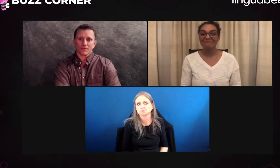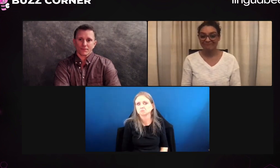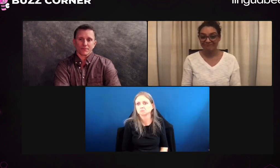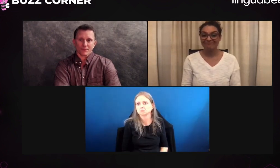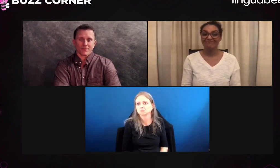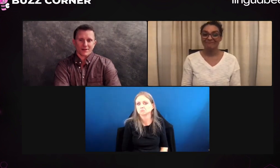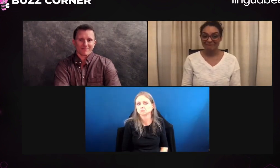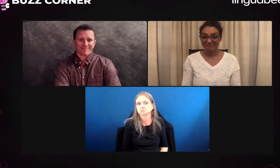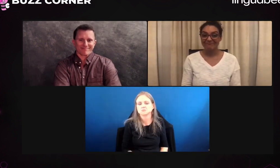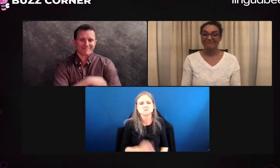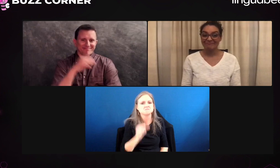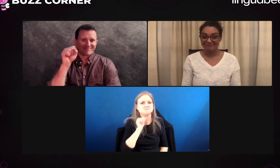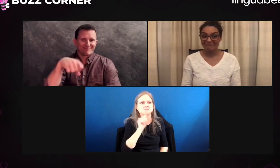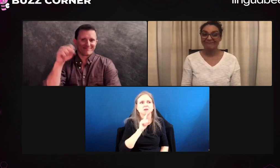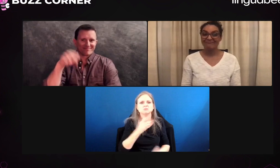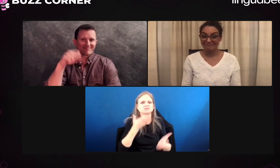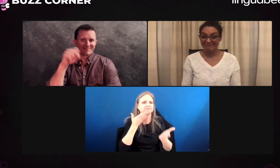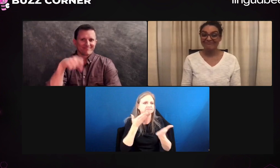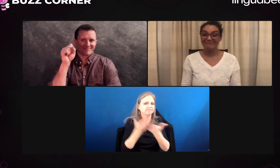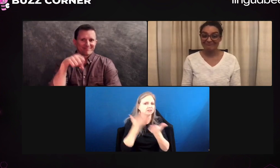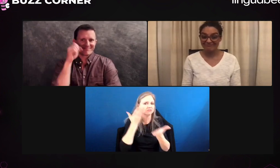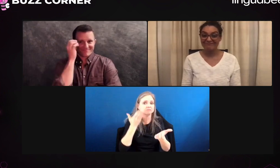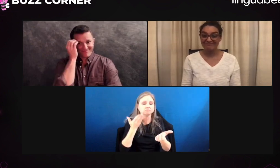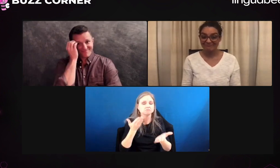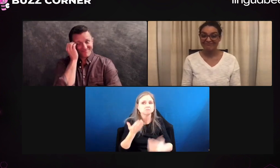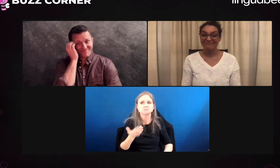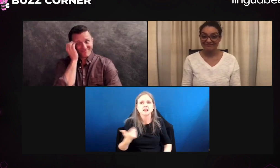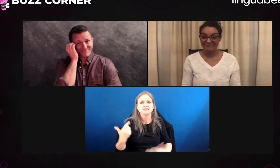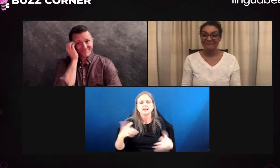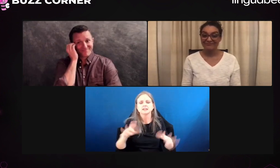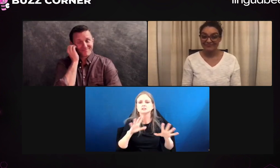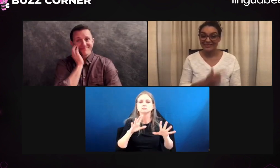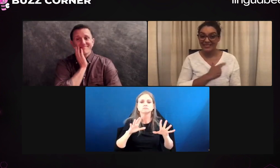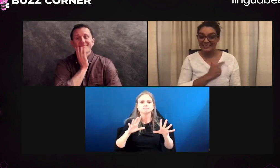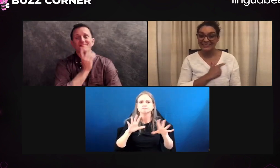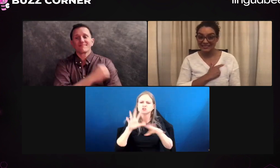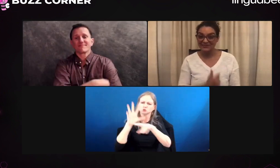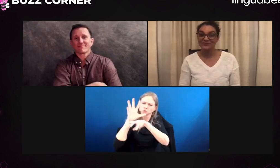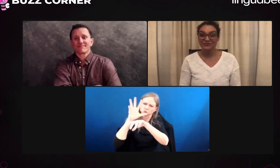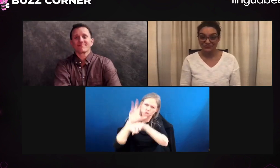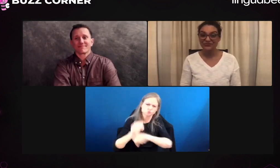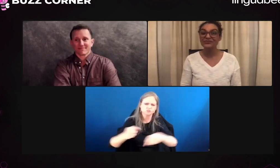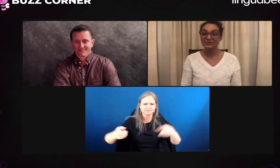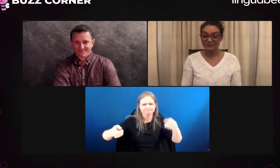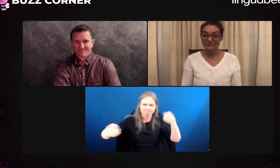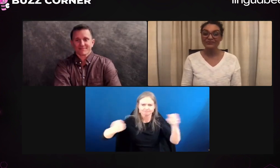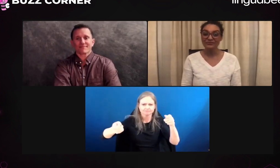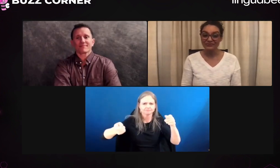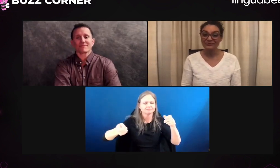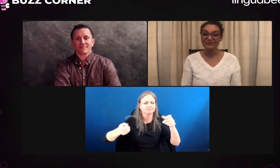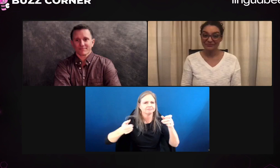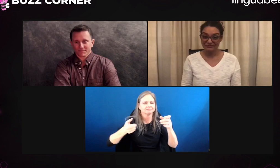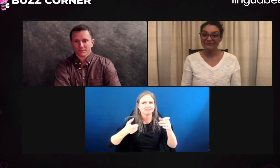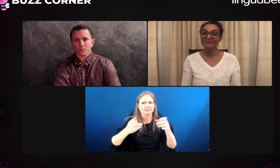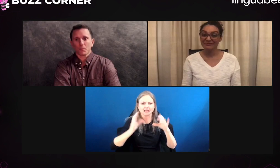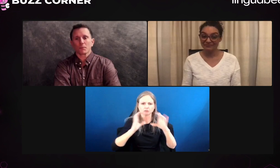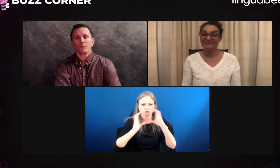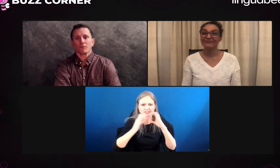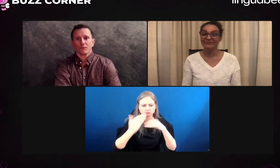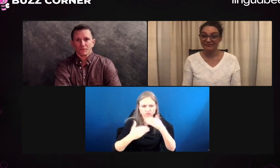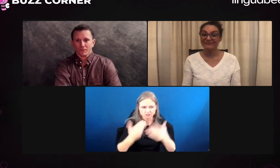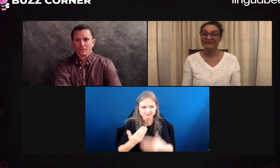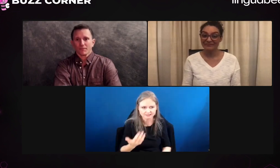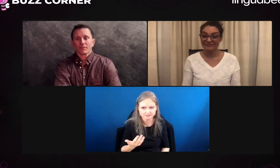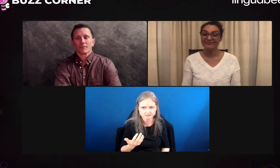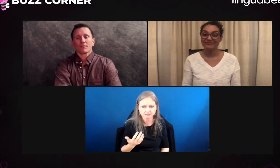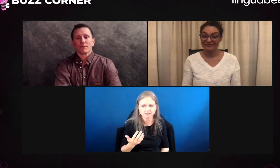being checked, not being double checked. Yes. Right? Everything is just taken. Yeah. They're used to They're